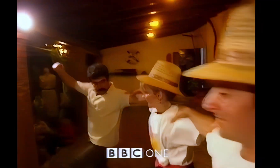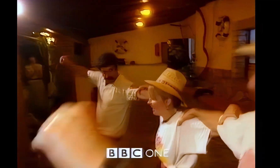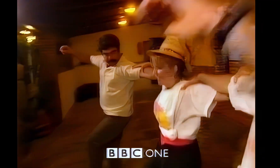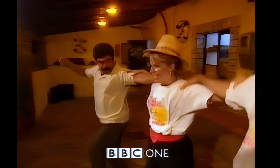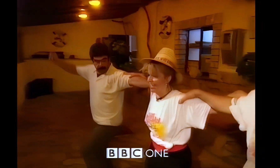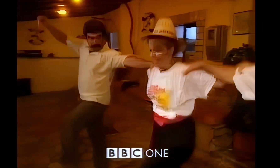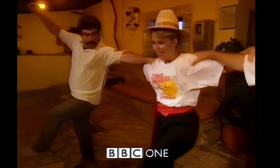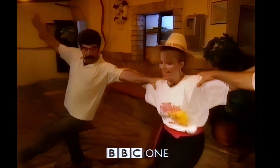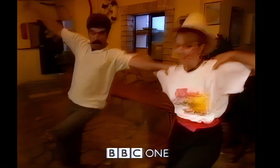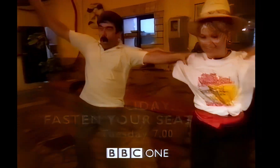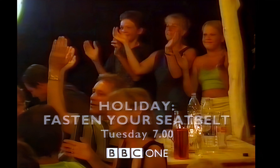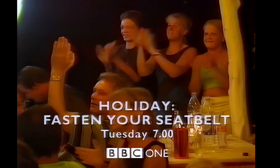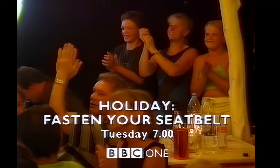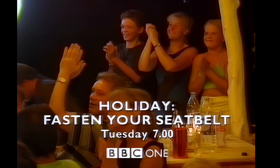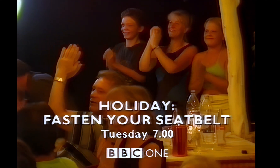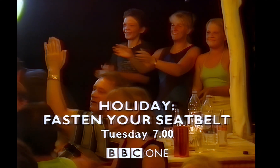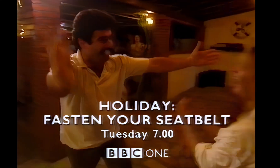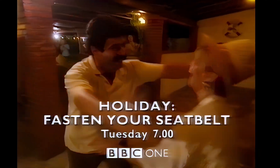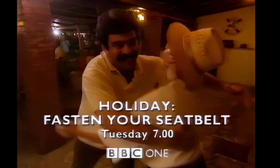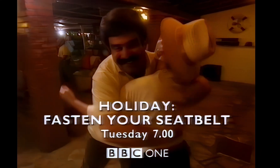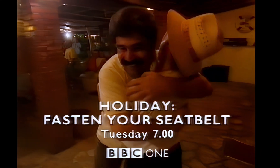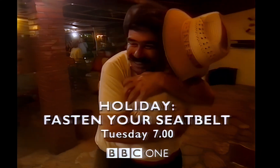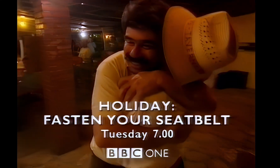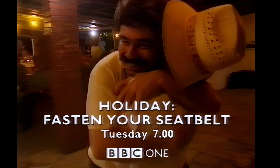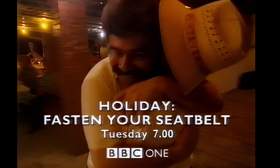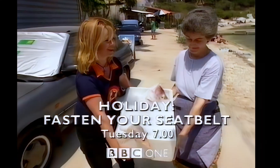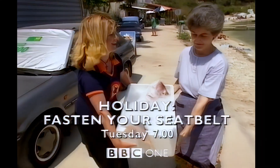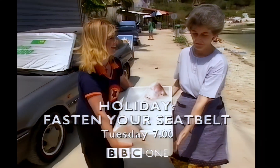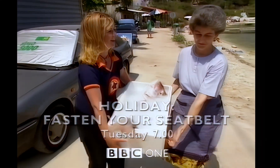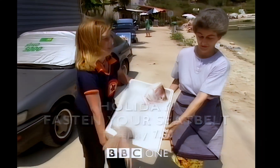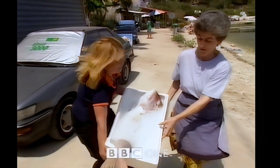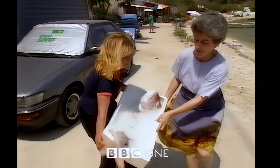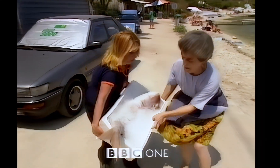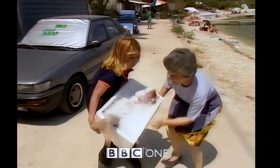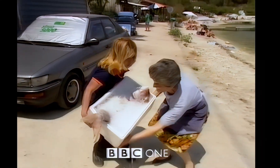dancing shoes ready. Holiday, fasten your seatbelt. Tuesday at 7 on BBC One.